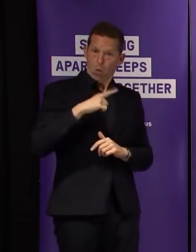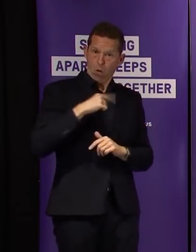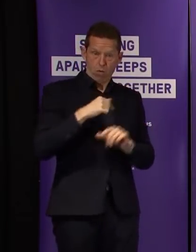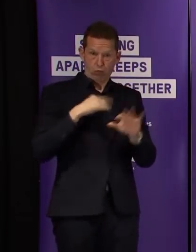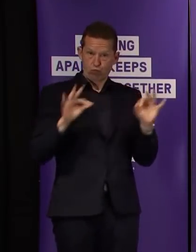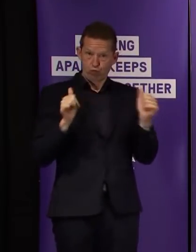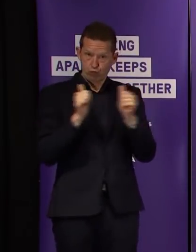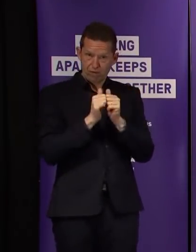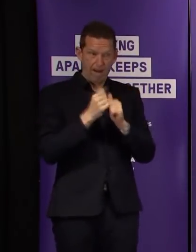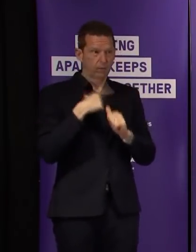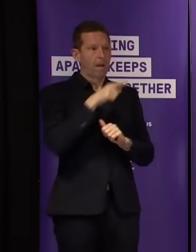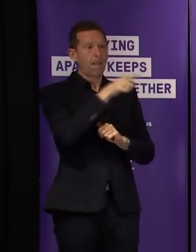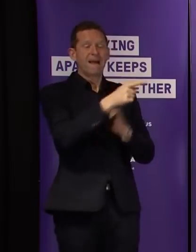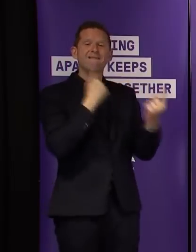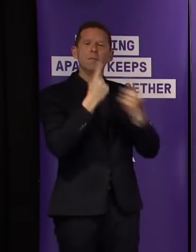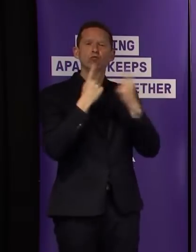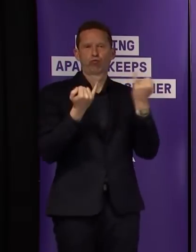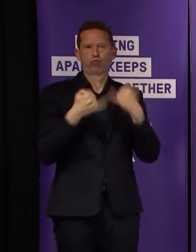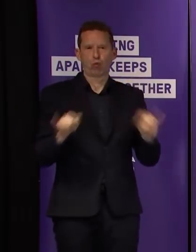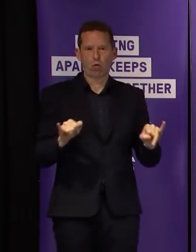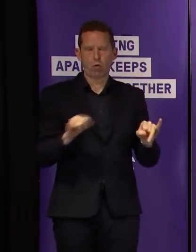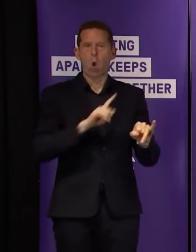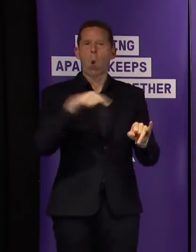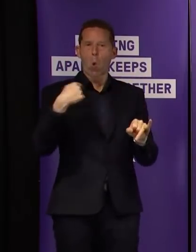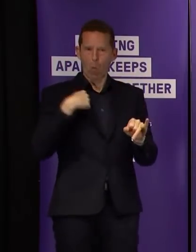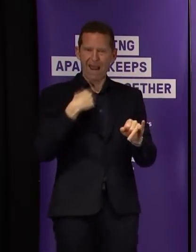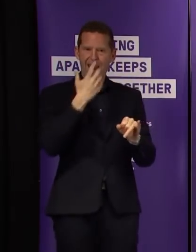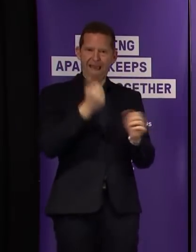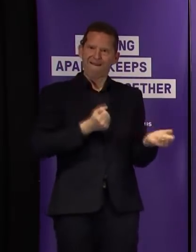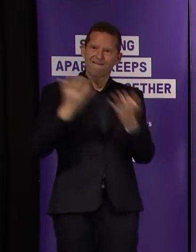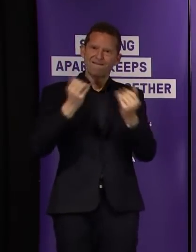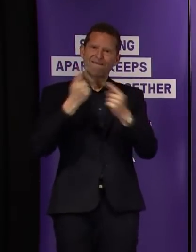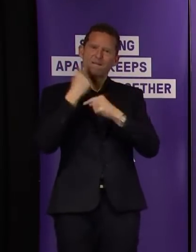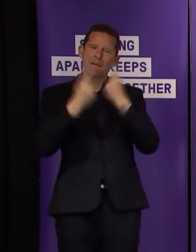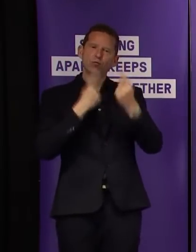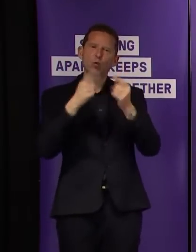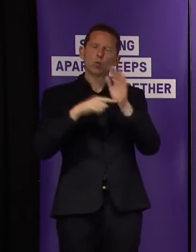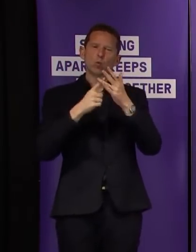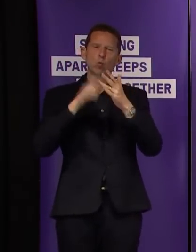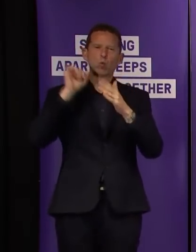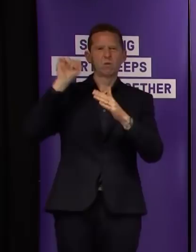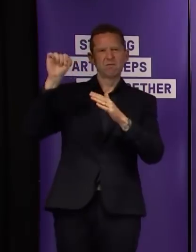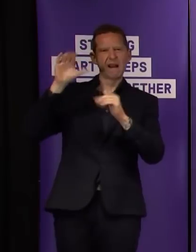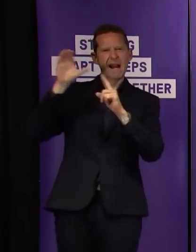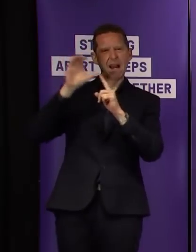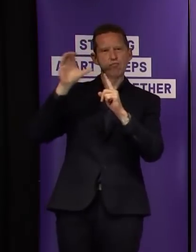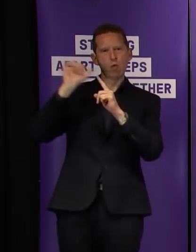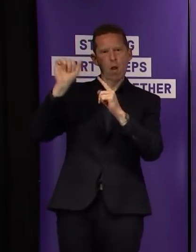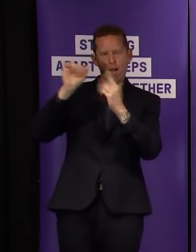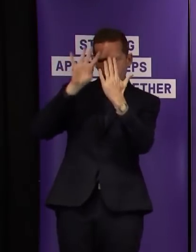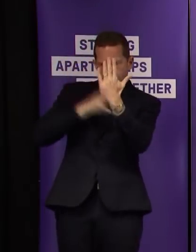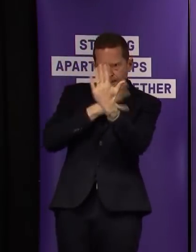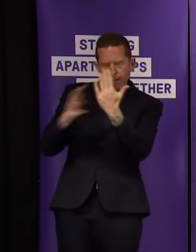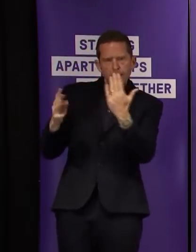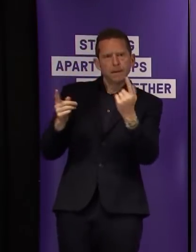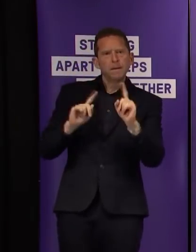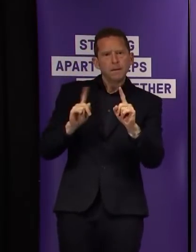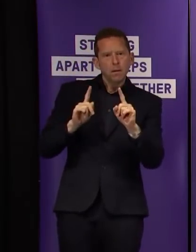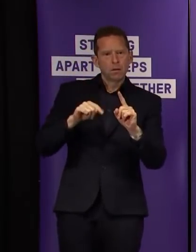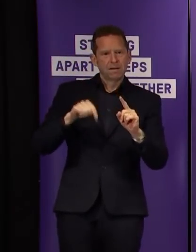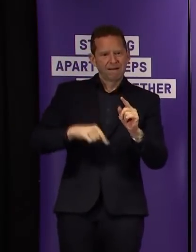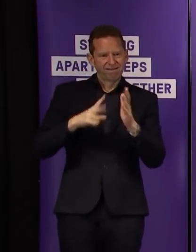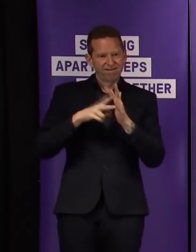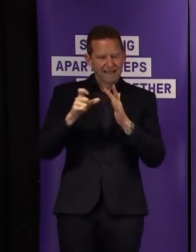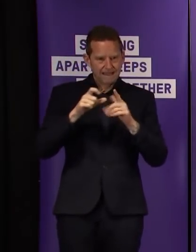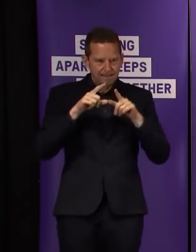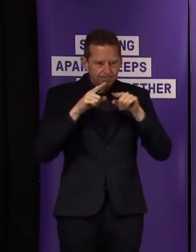statements is that they're basically wrong. We contribute to the national dashboard on contact tracing. We provided to each of you the data as of yesterday, and I'm going to try